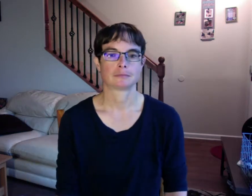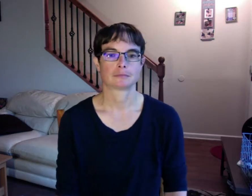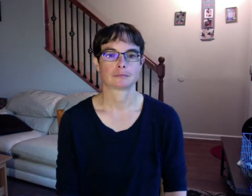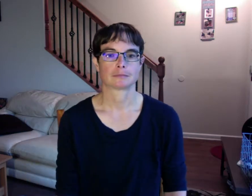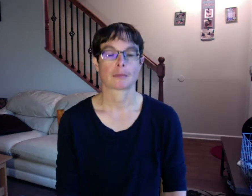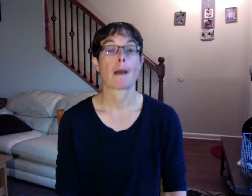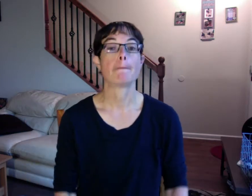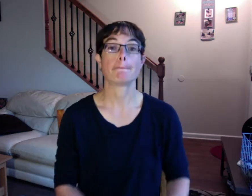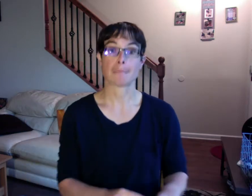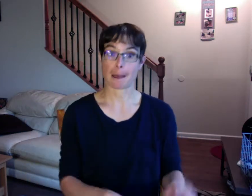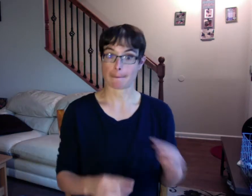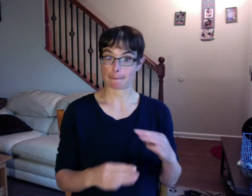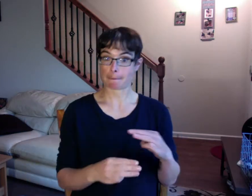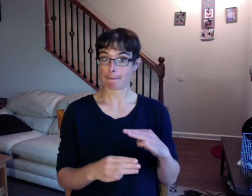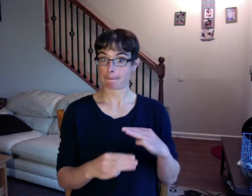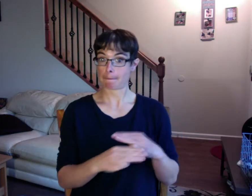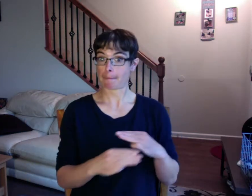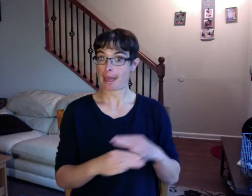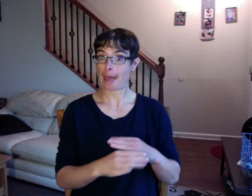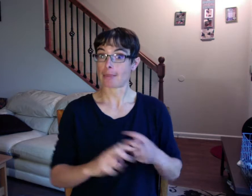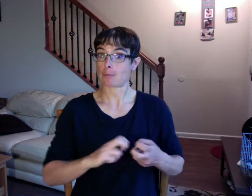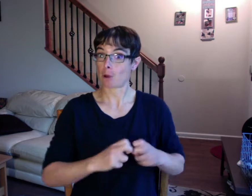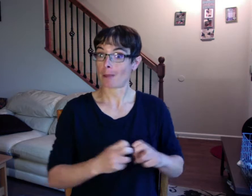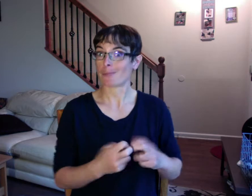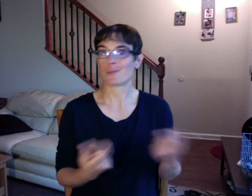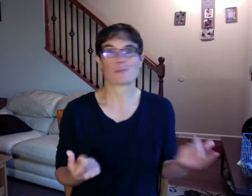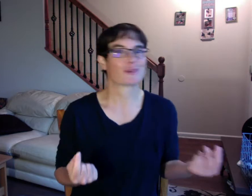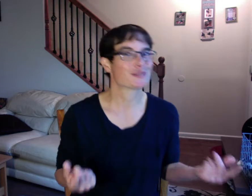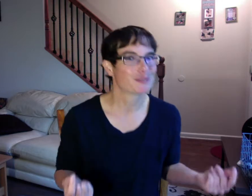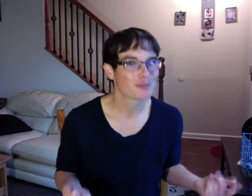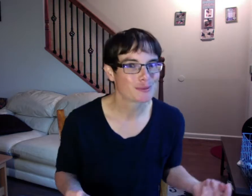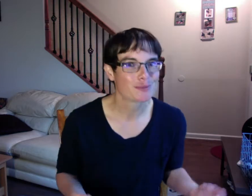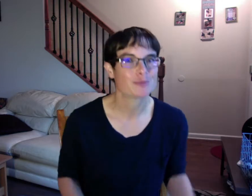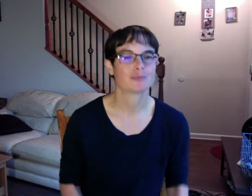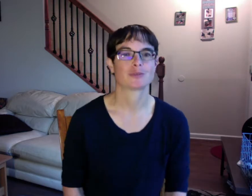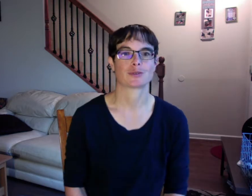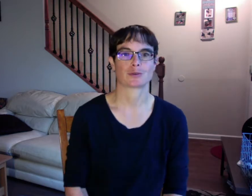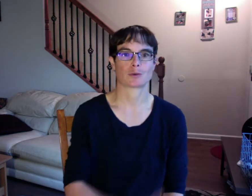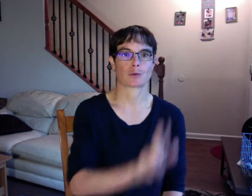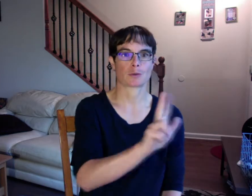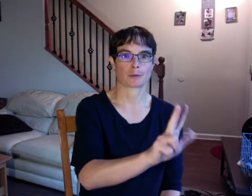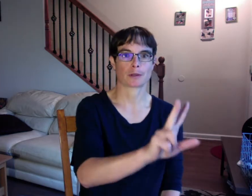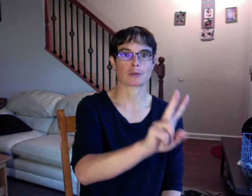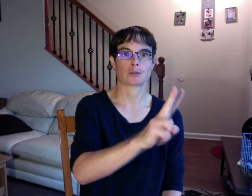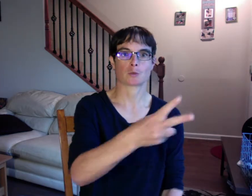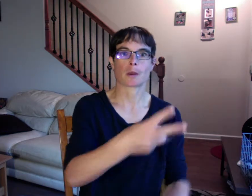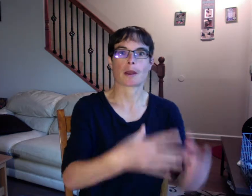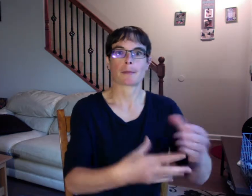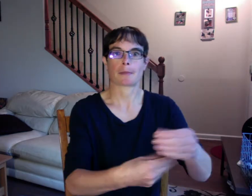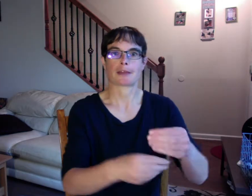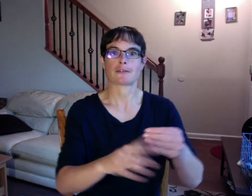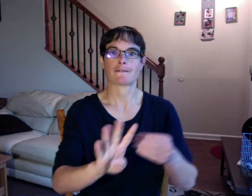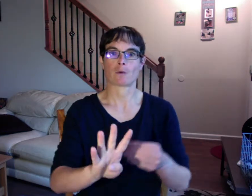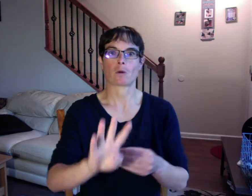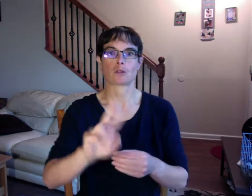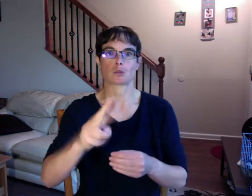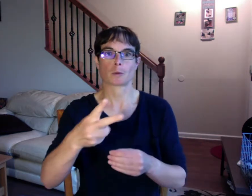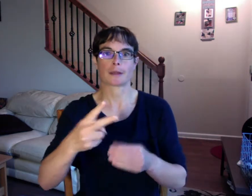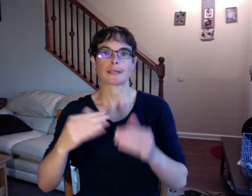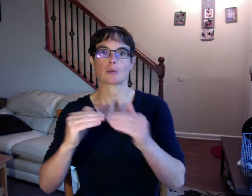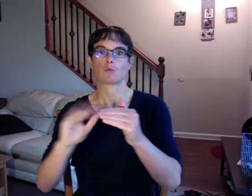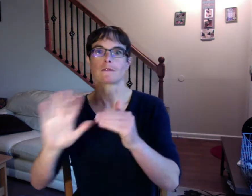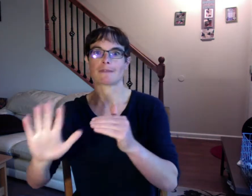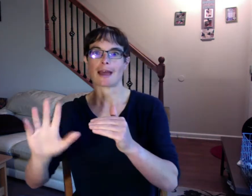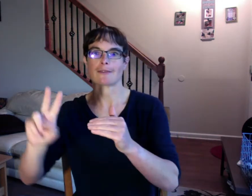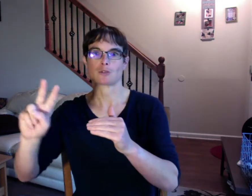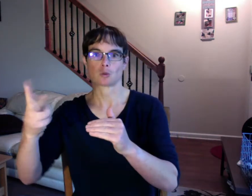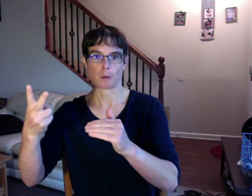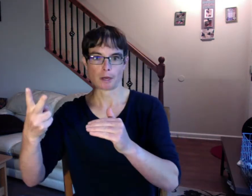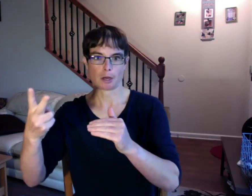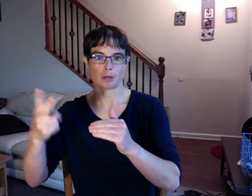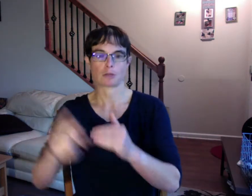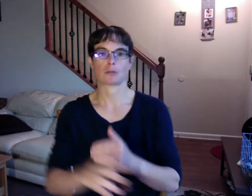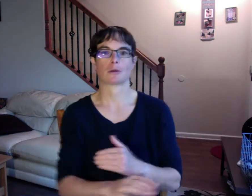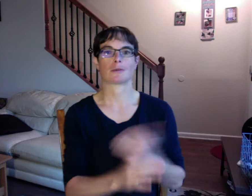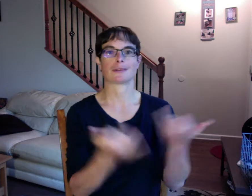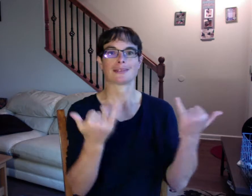is squaring the number. So 3 squared plus 4 squared equals 5 squared. And 3 squared is 9. 9 plus 16